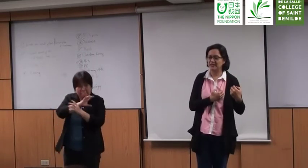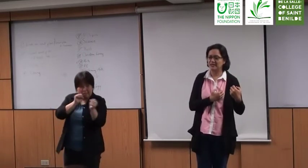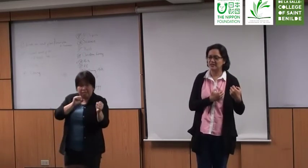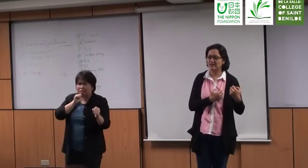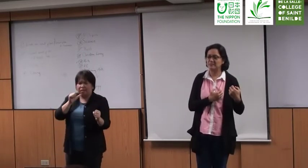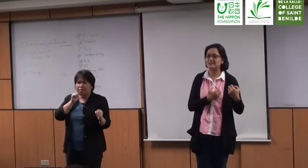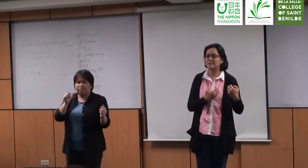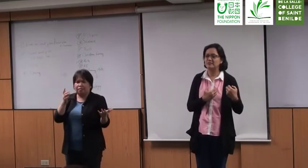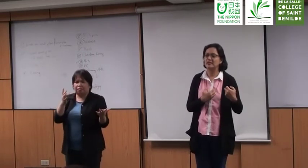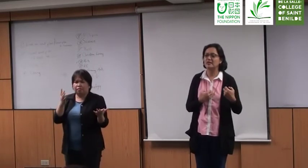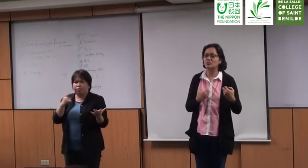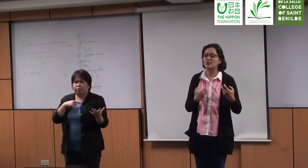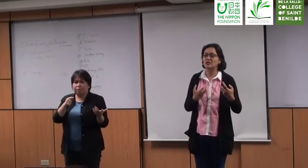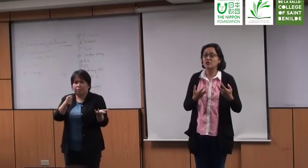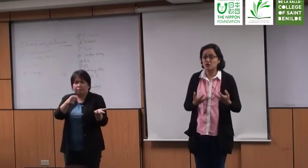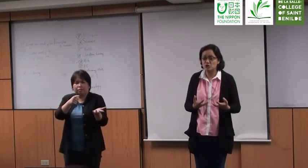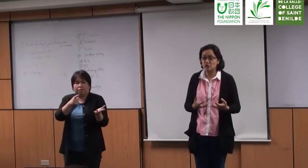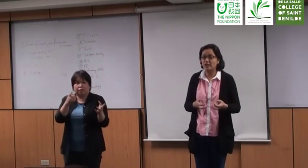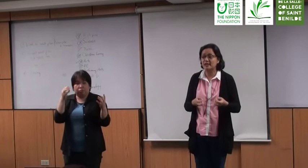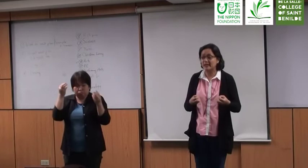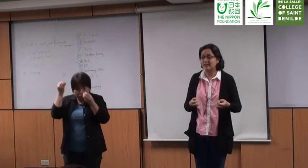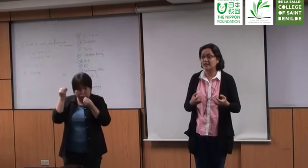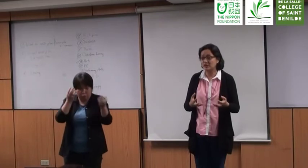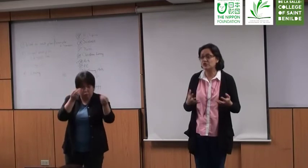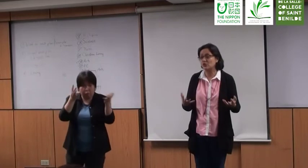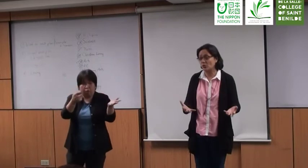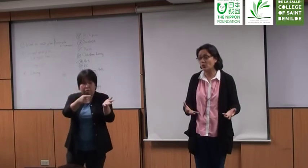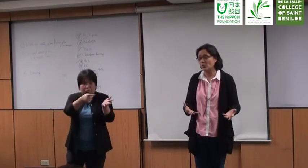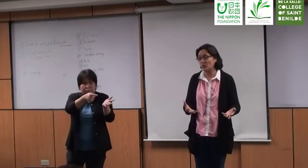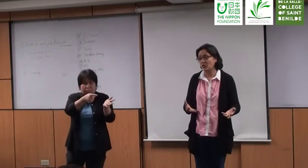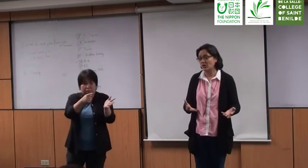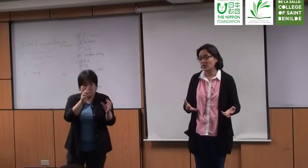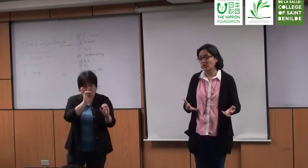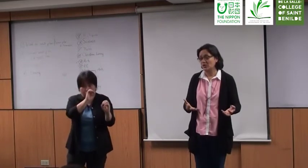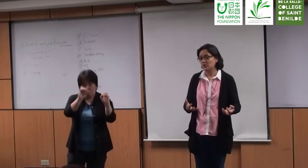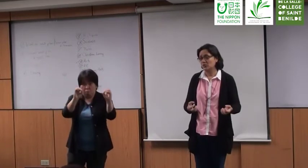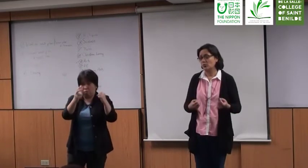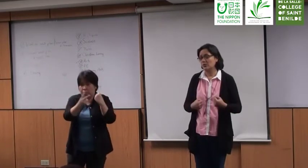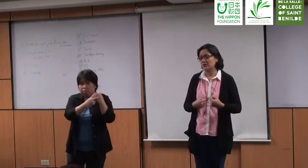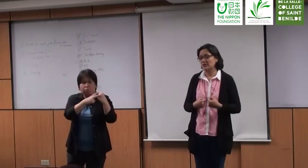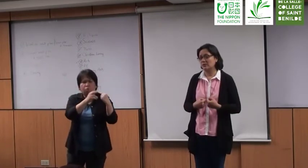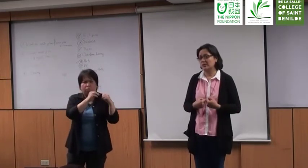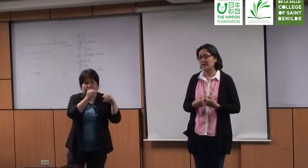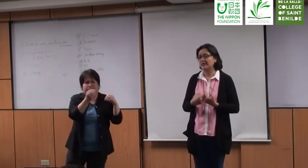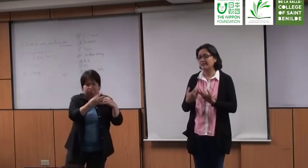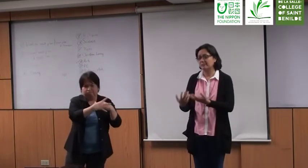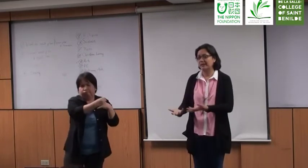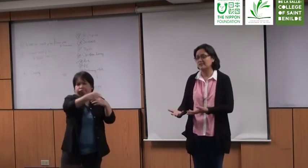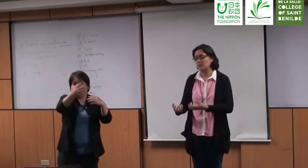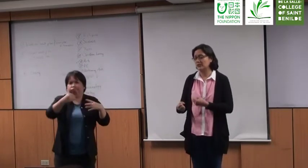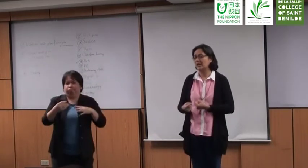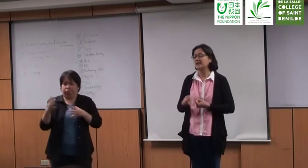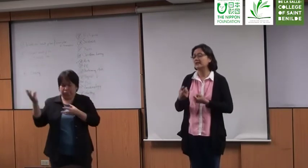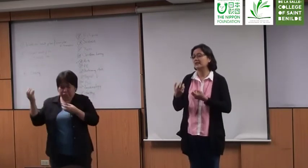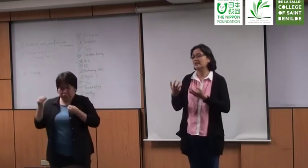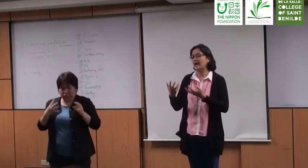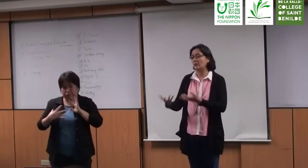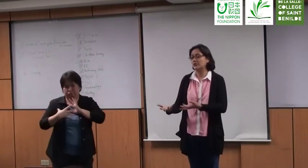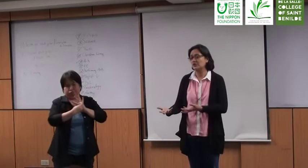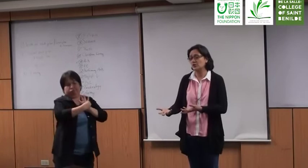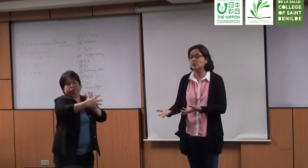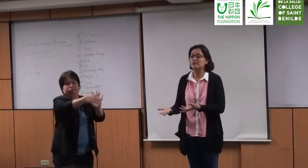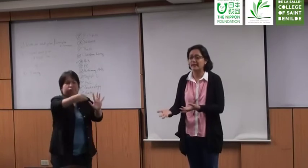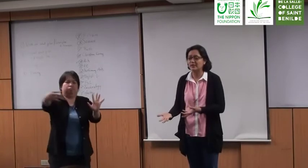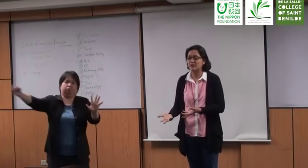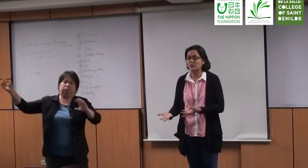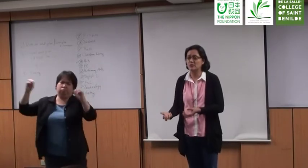by others, but something that will nurture and let others grow. So the 100 best, the 100